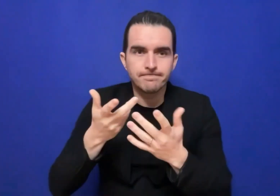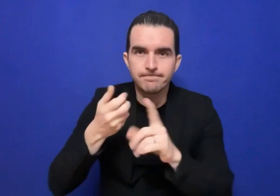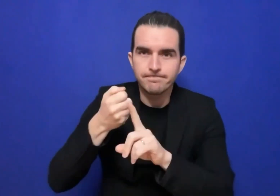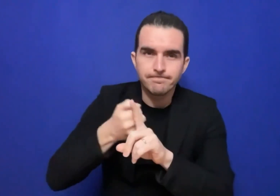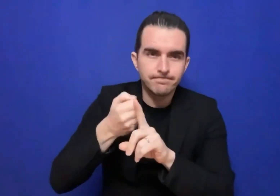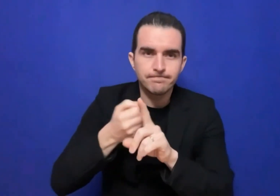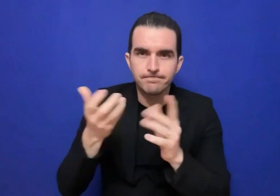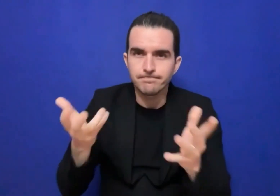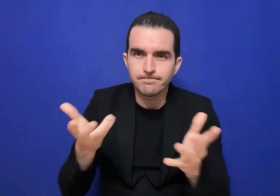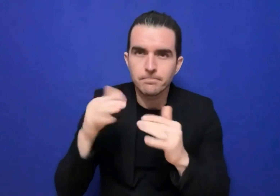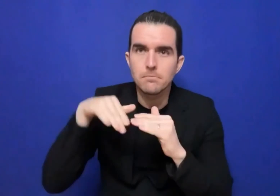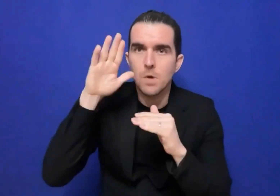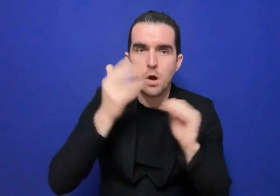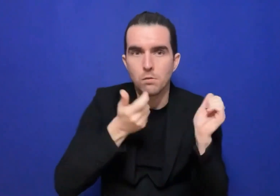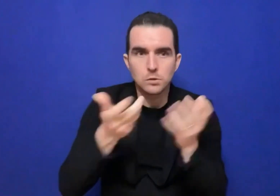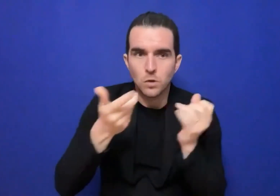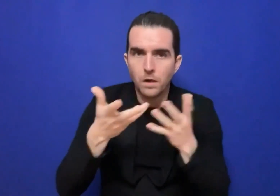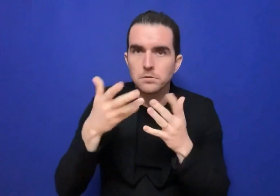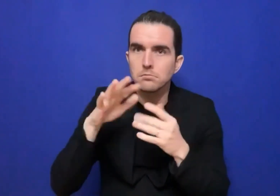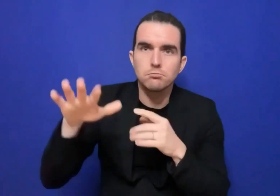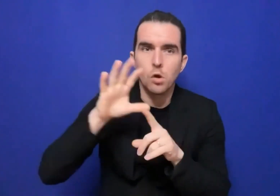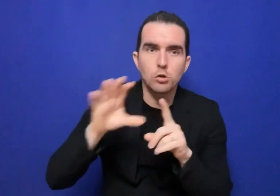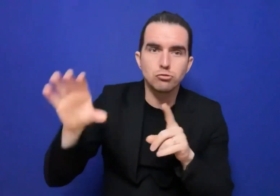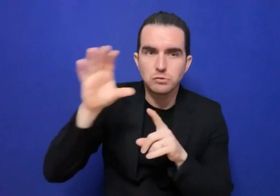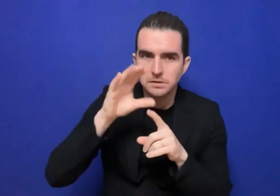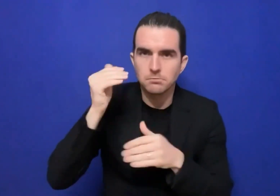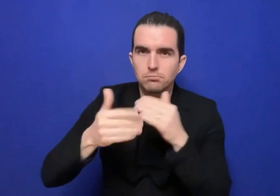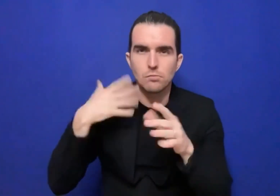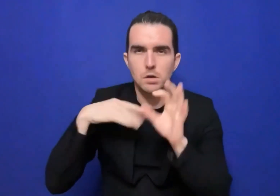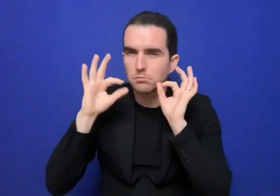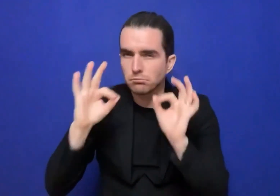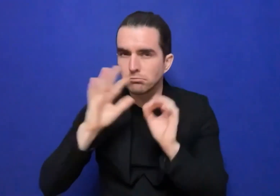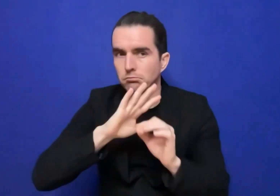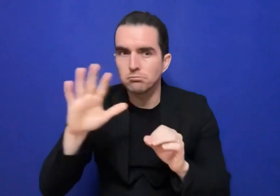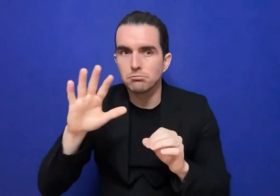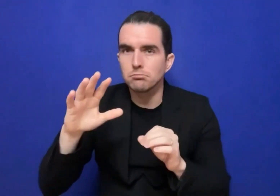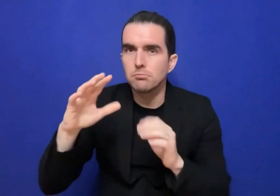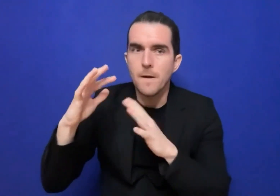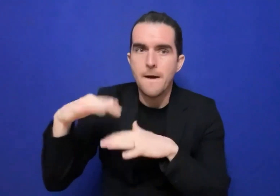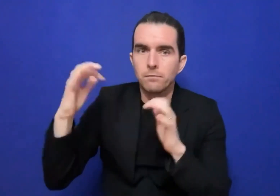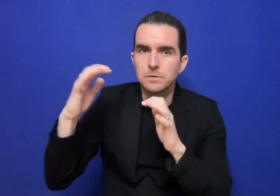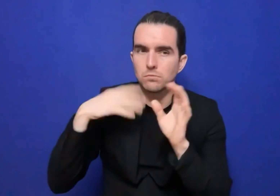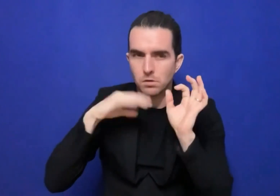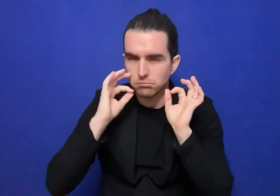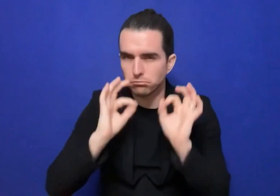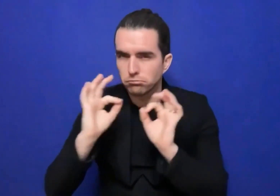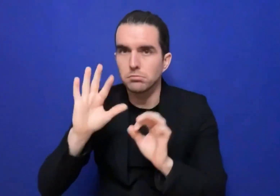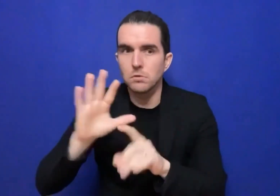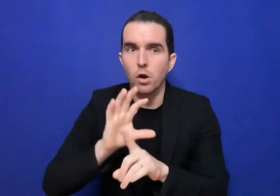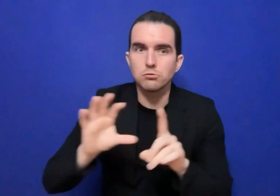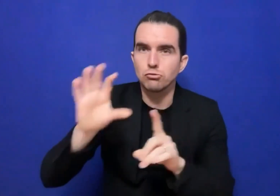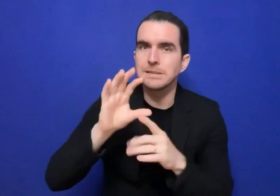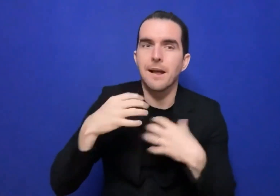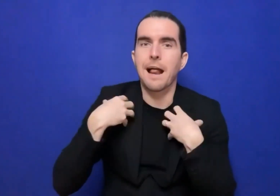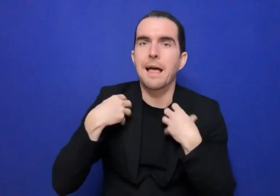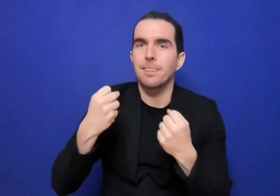sure that their health systems, or that the country's health systems, are adequately financed. Not sure if you can provide maybe some examples of how civil society